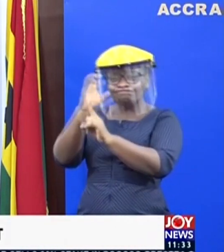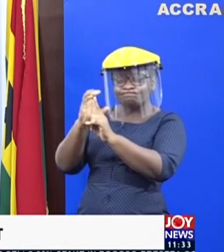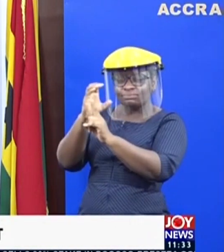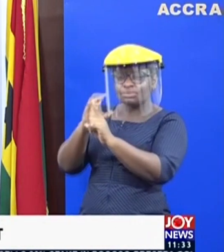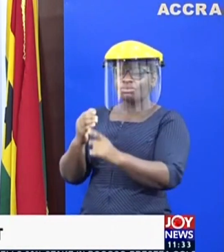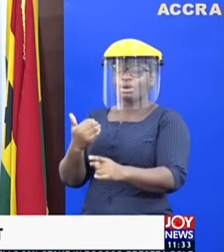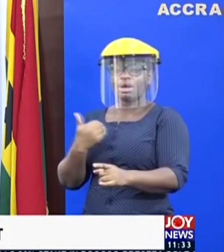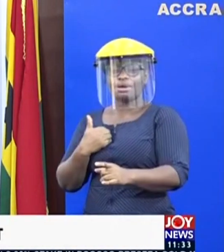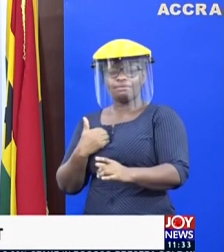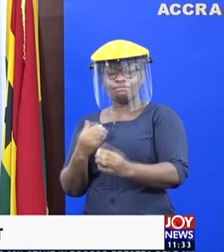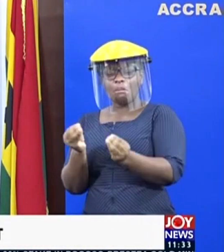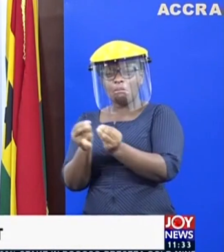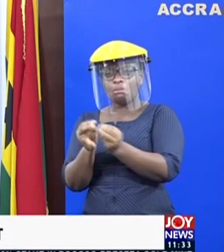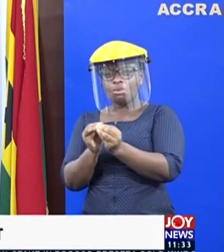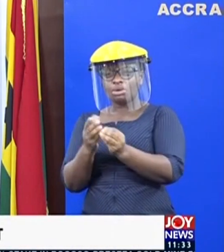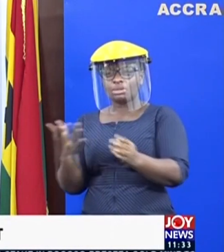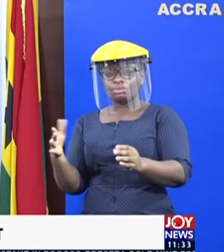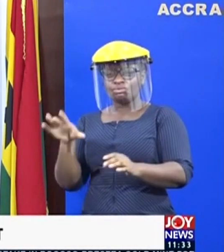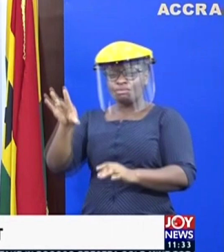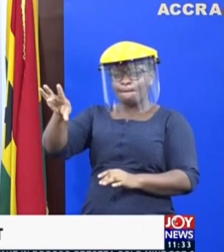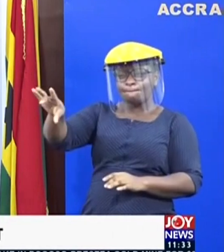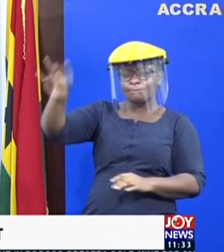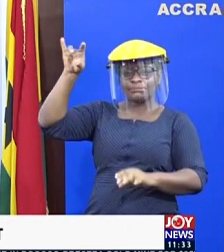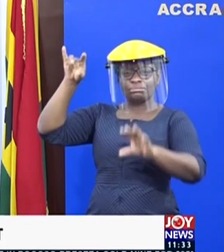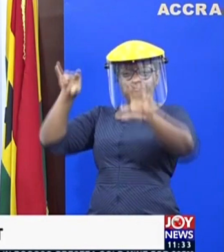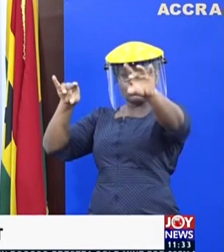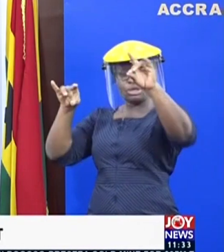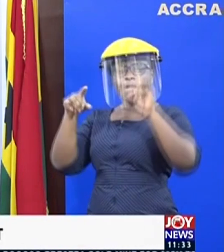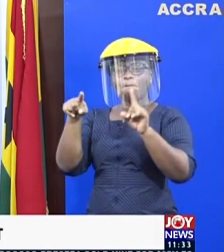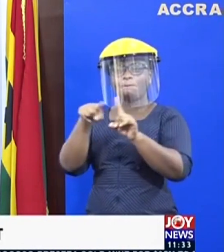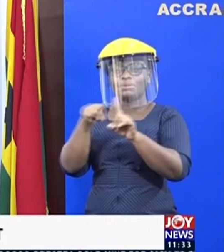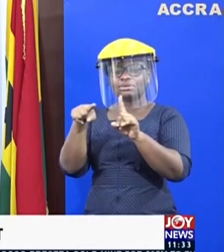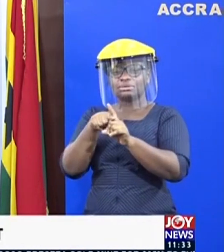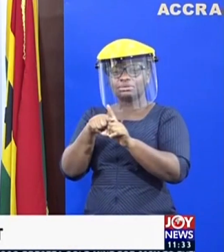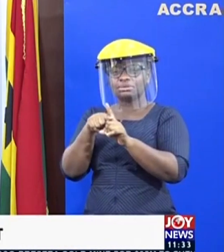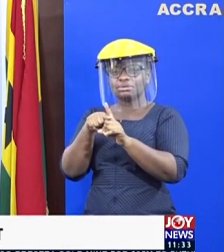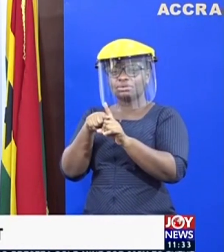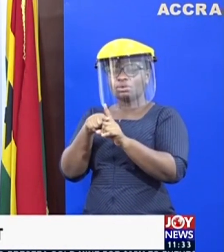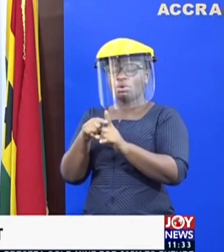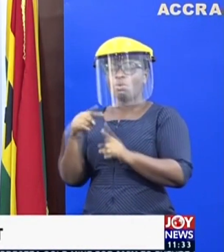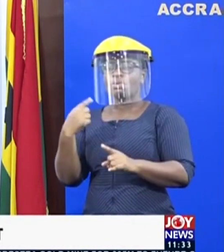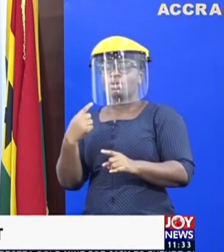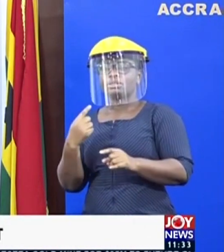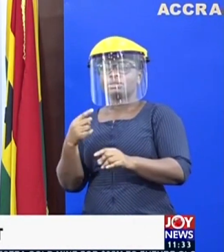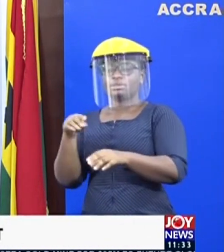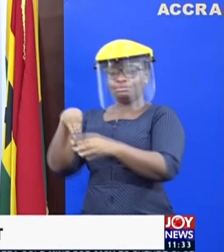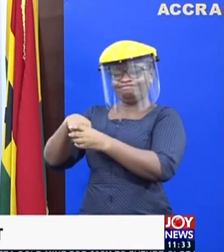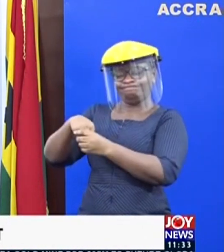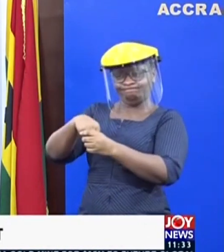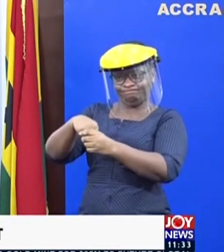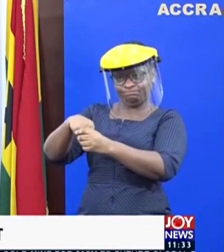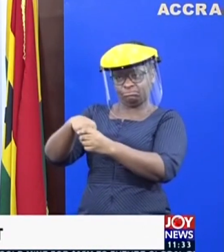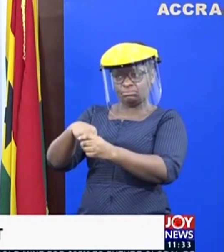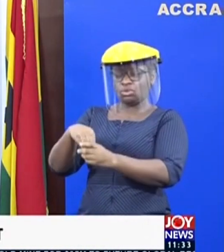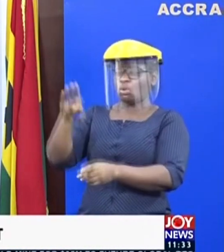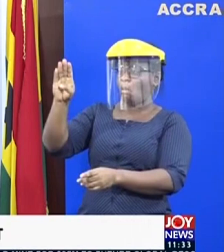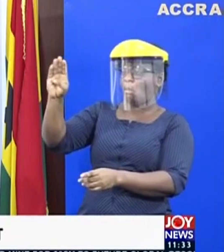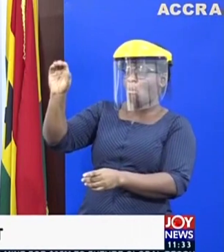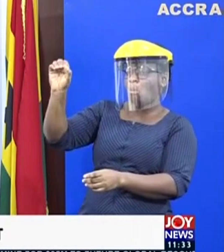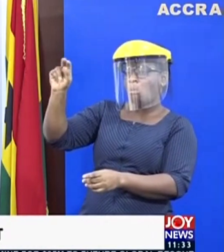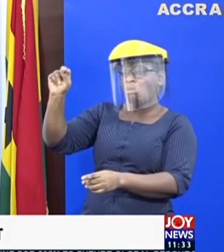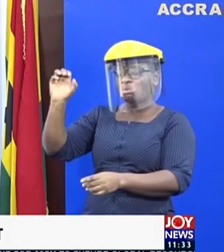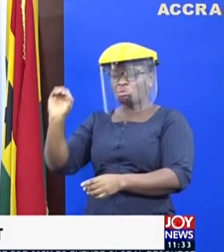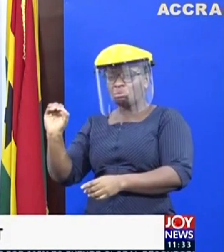had several instances where we have picked a positive case who was in a vehicle. Bono is